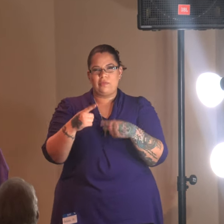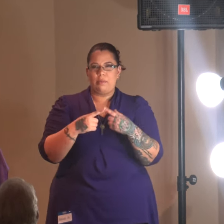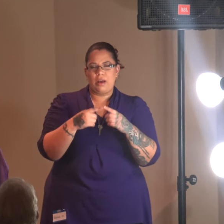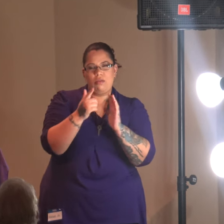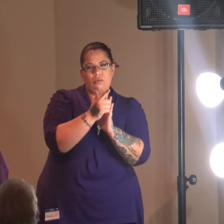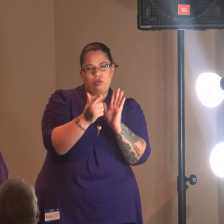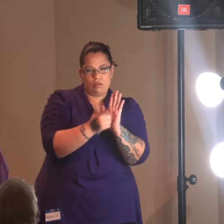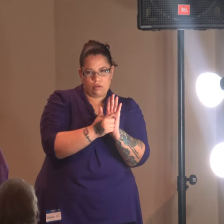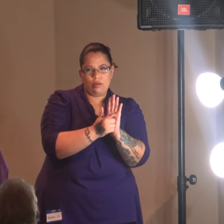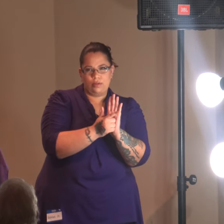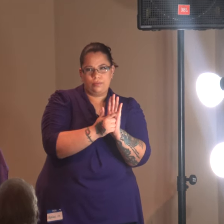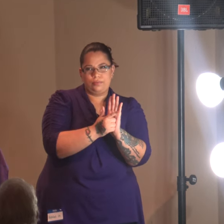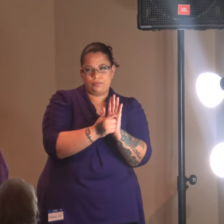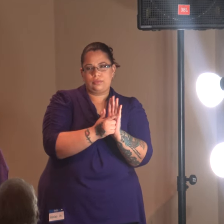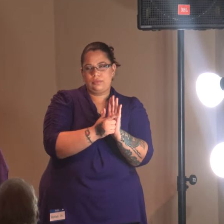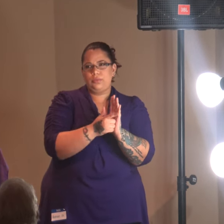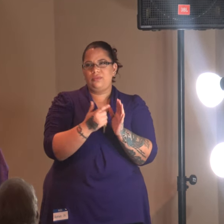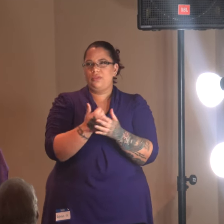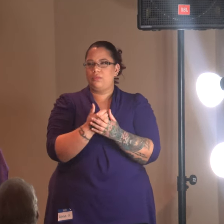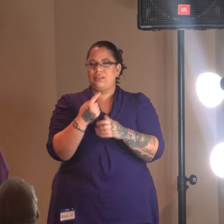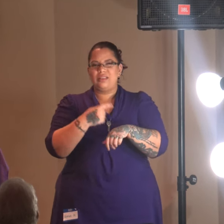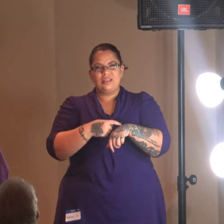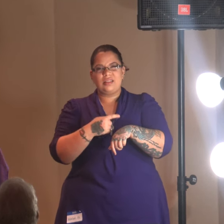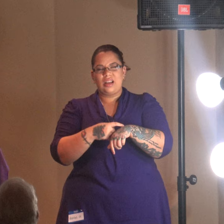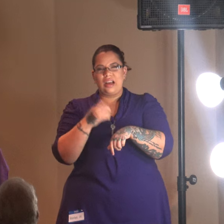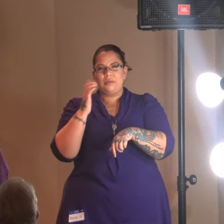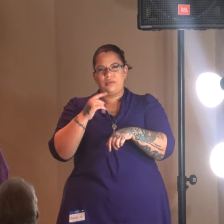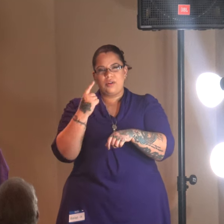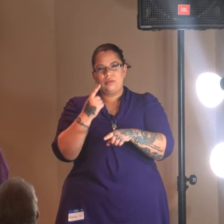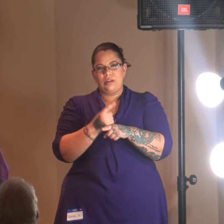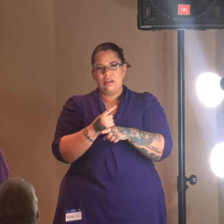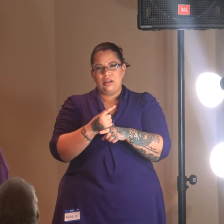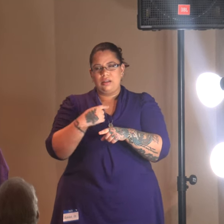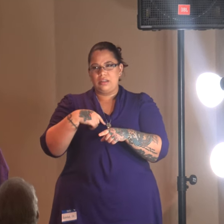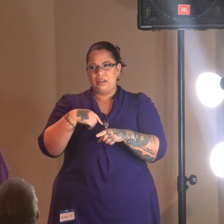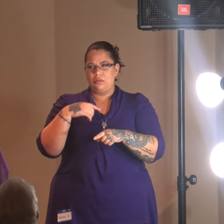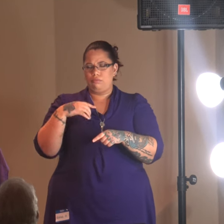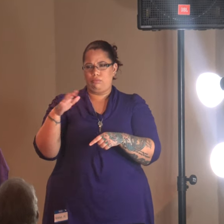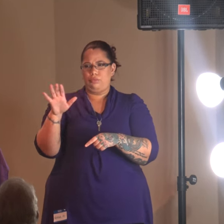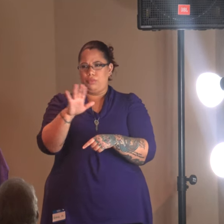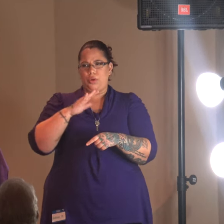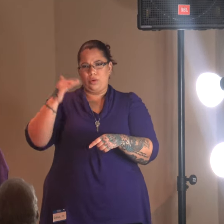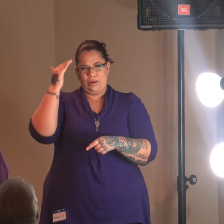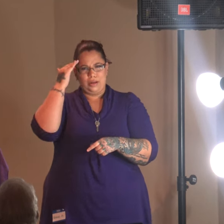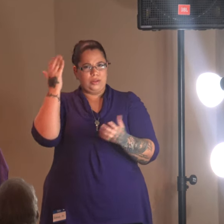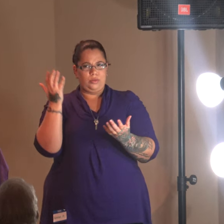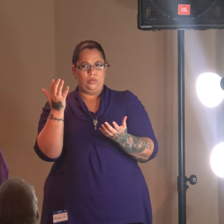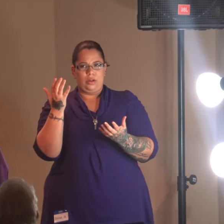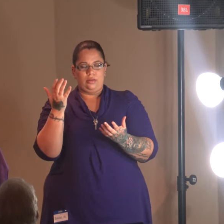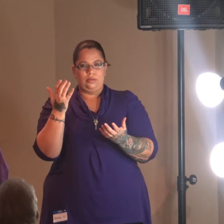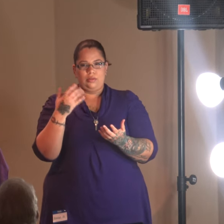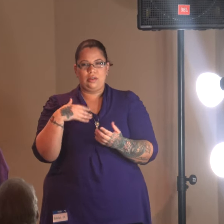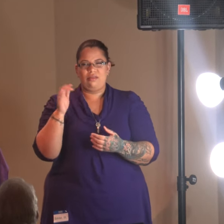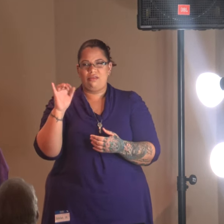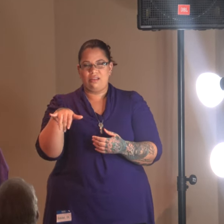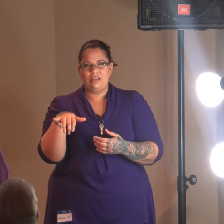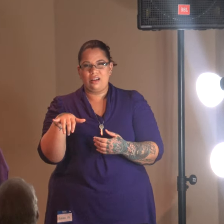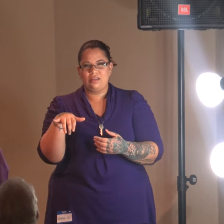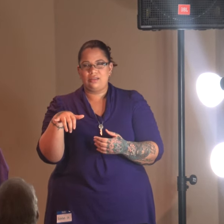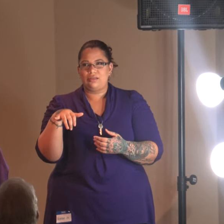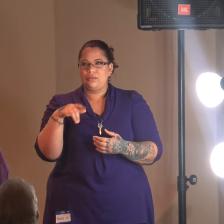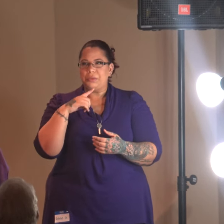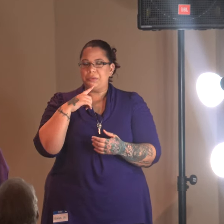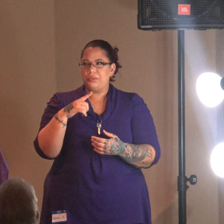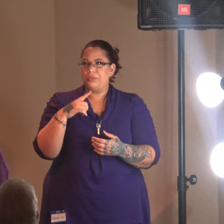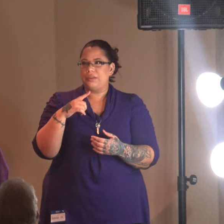know, and there was a time, right, in New Thought where we would say, oh, what's in your consciousness? You know, and that was really a reflection